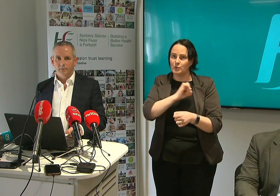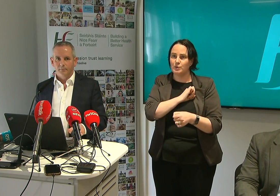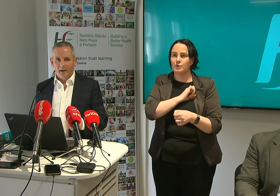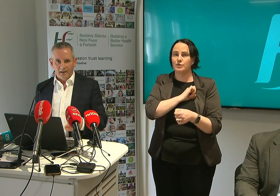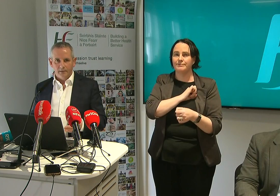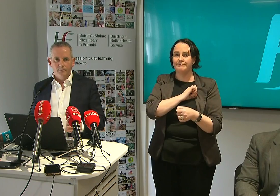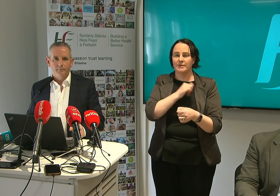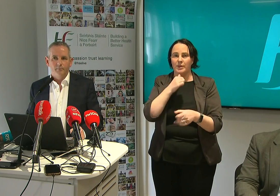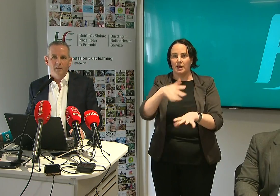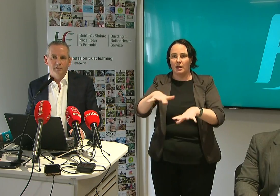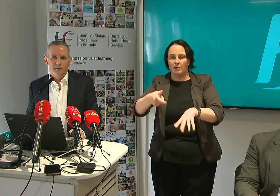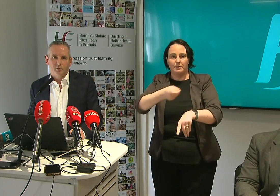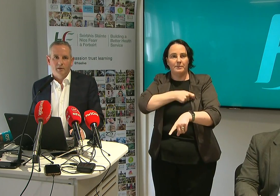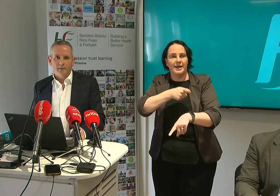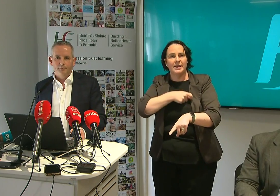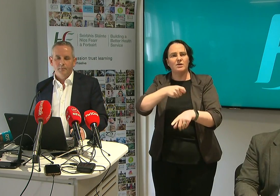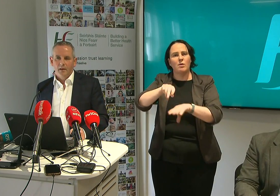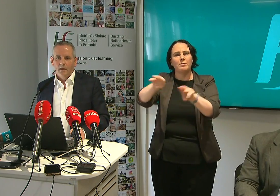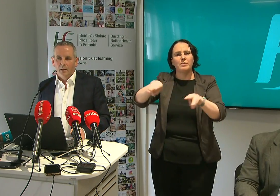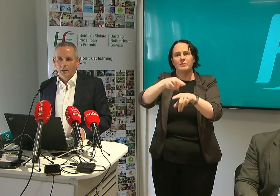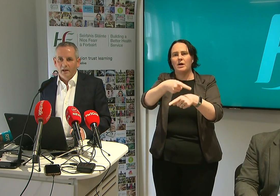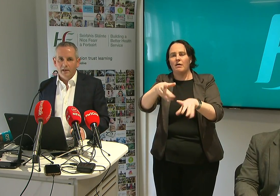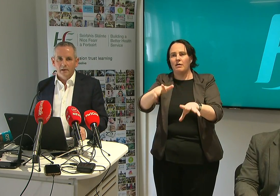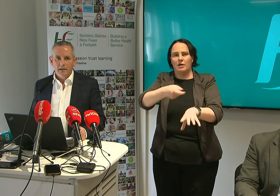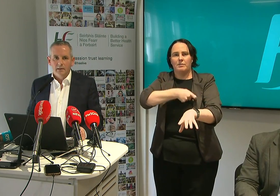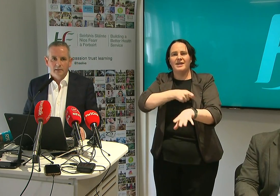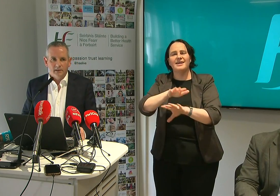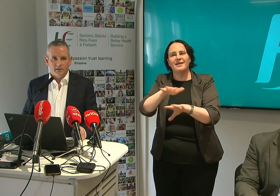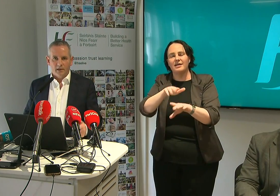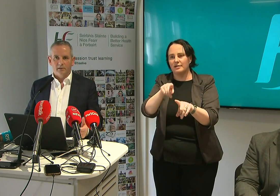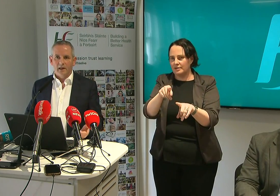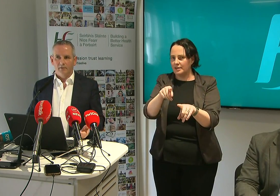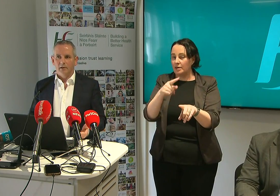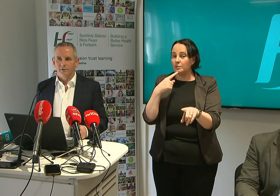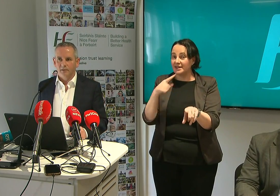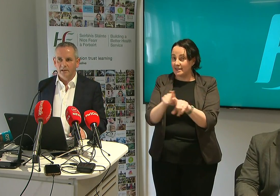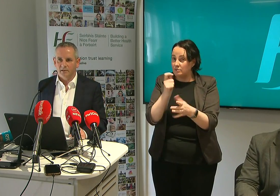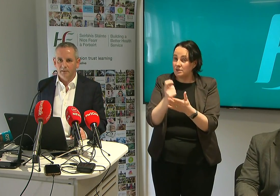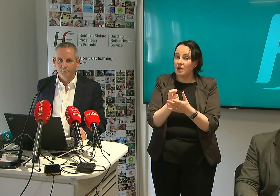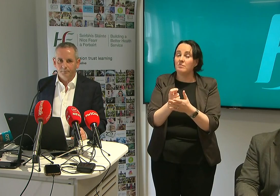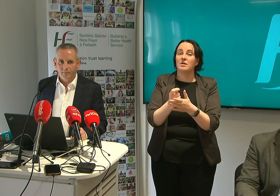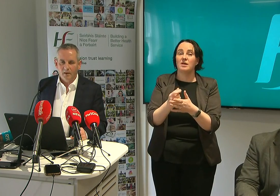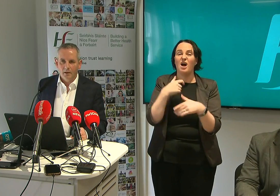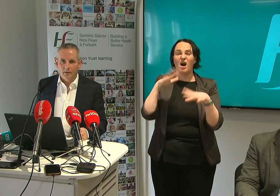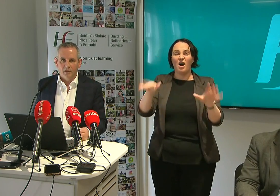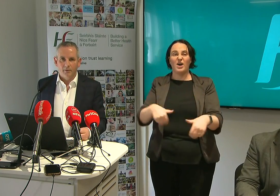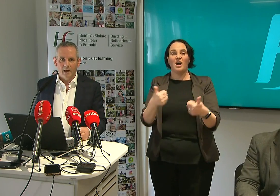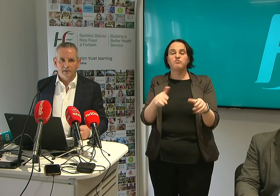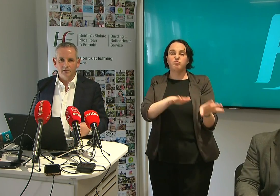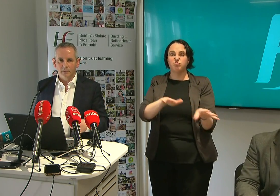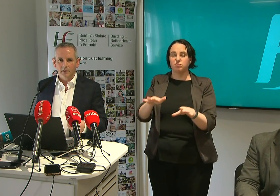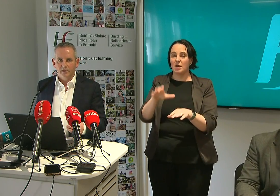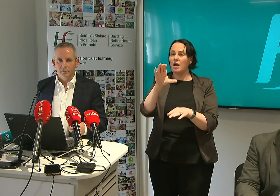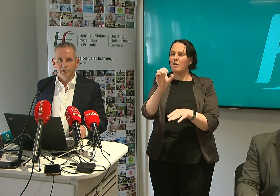of panic amongst the public and equally that there's not a level of complacency. Well, I would